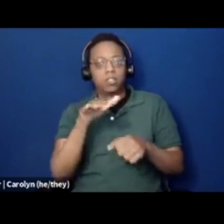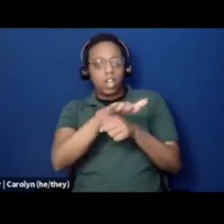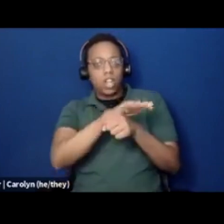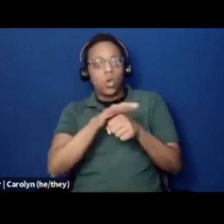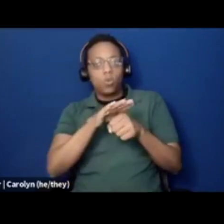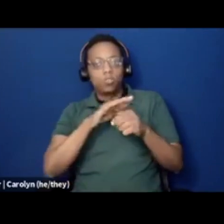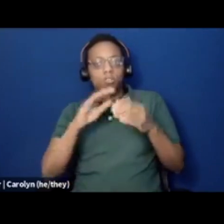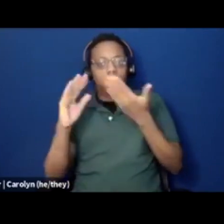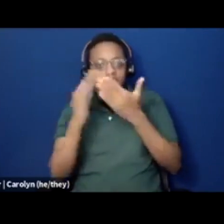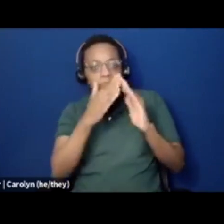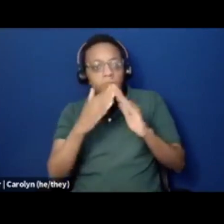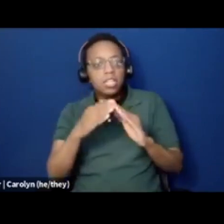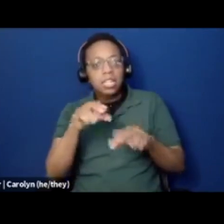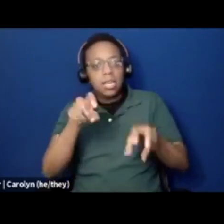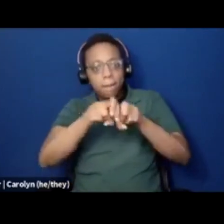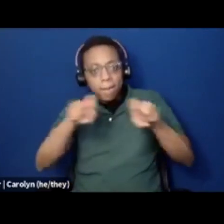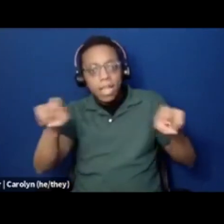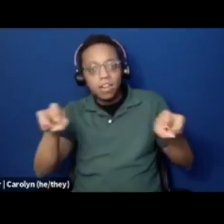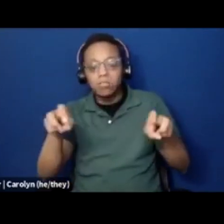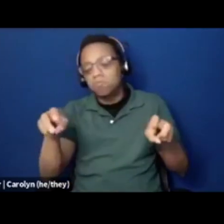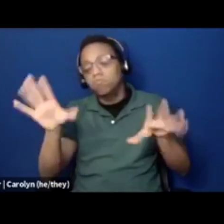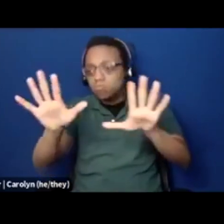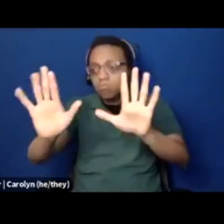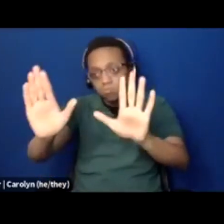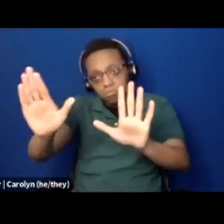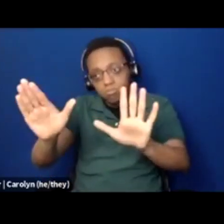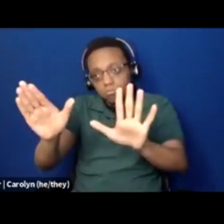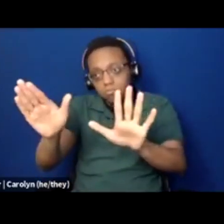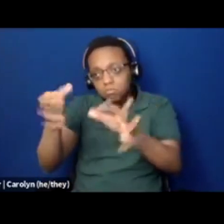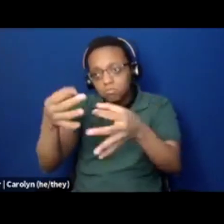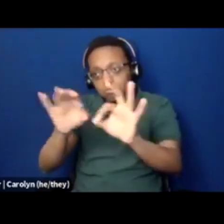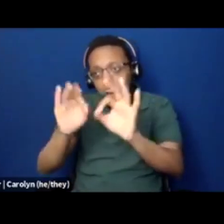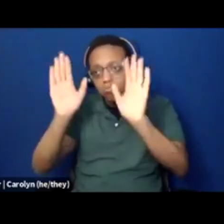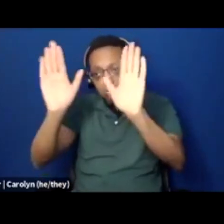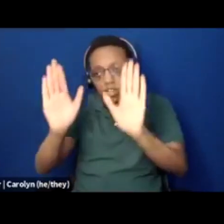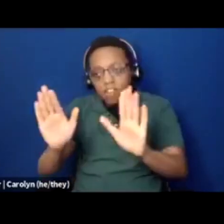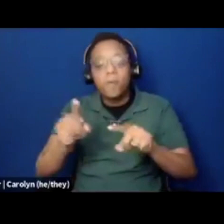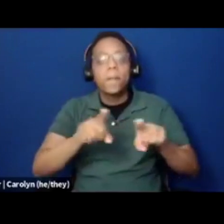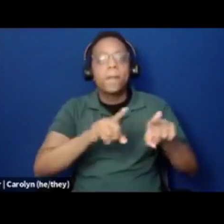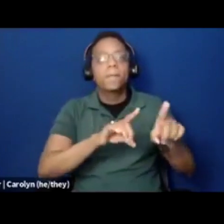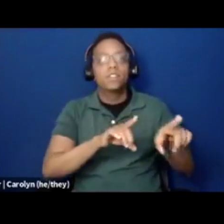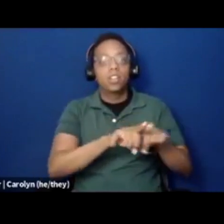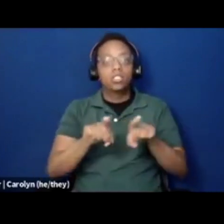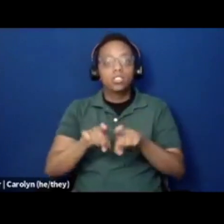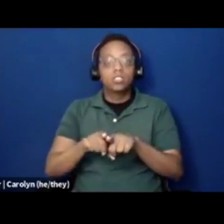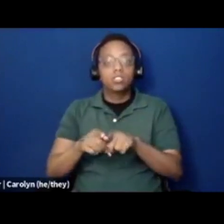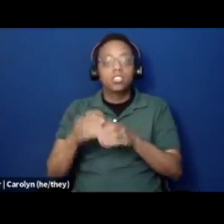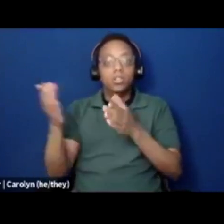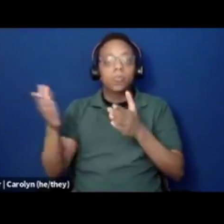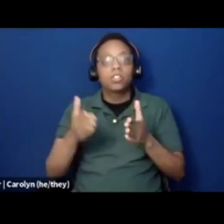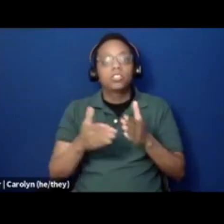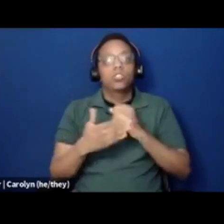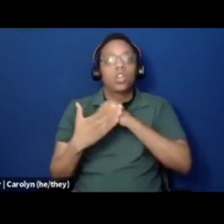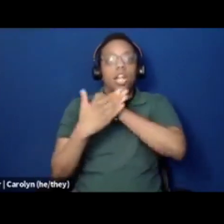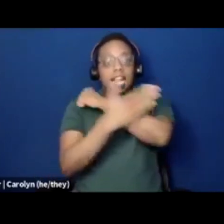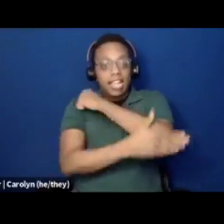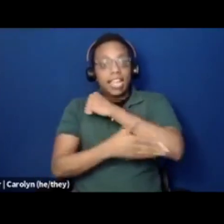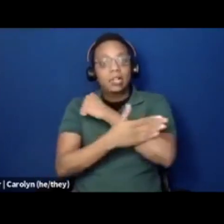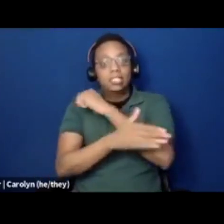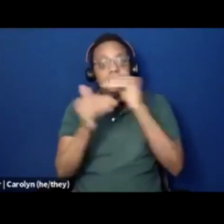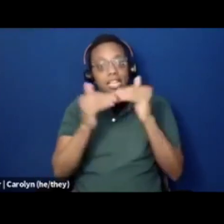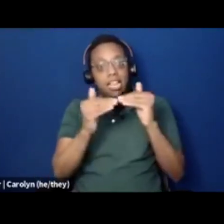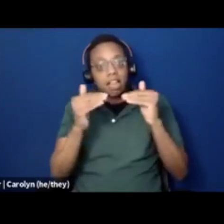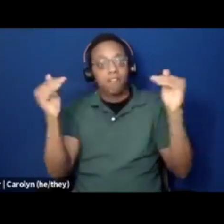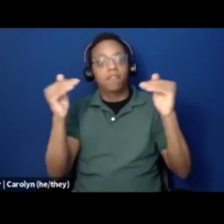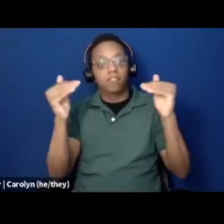panel or discussion, which is still wonderful, but we need to be brought to county level conversations. We need to be brought